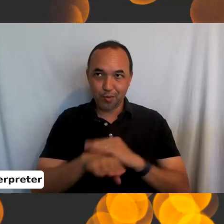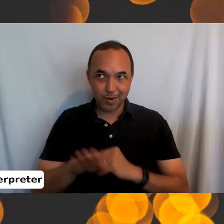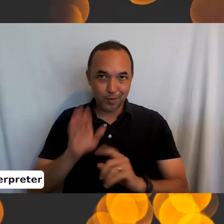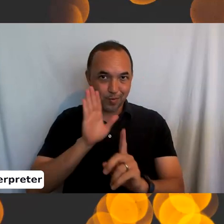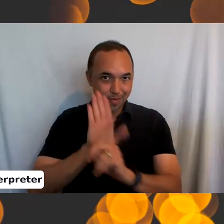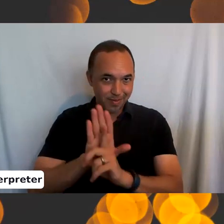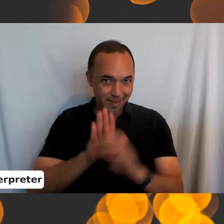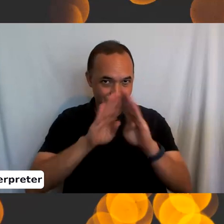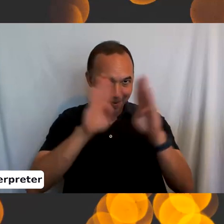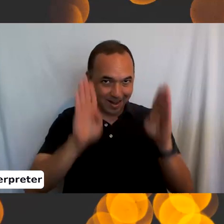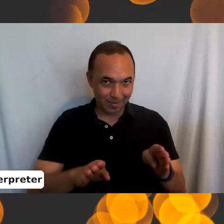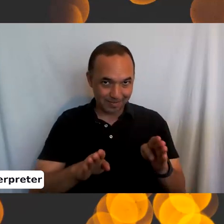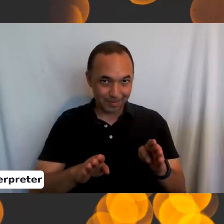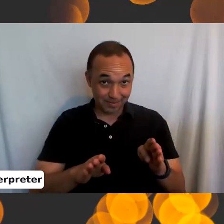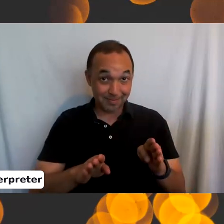and you are